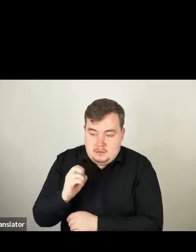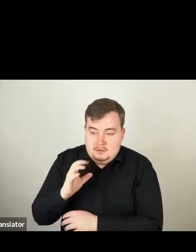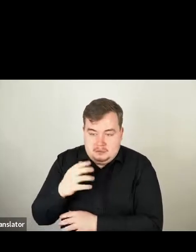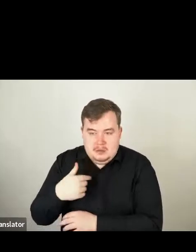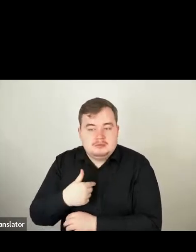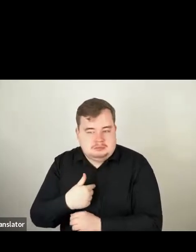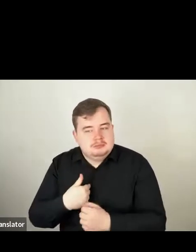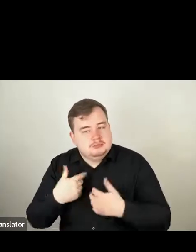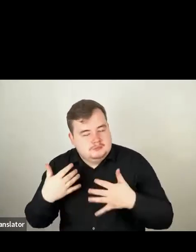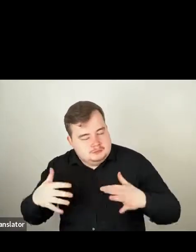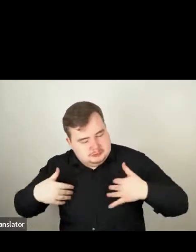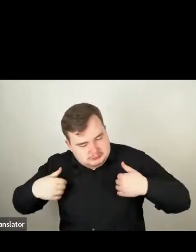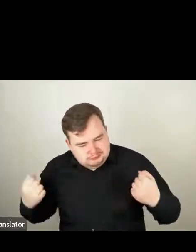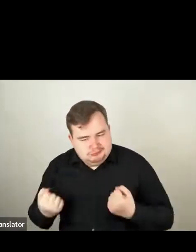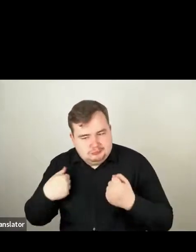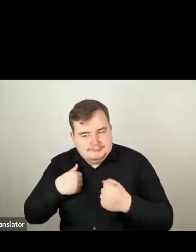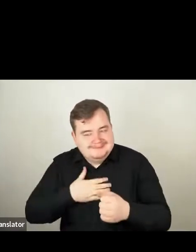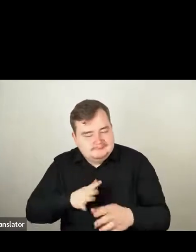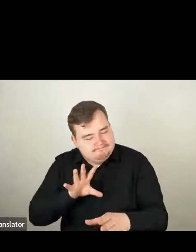old,